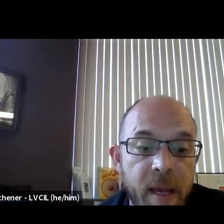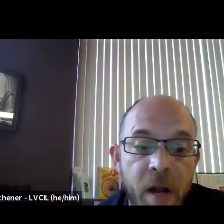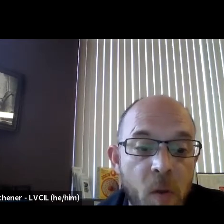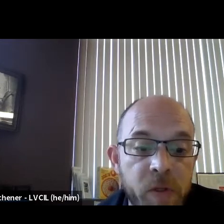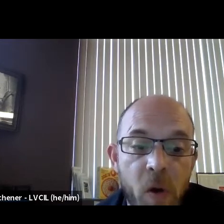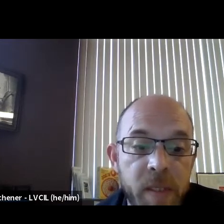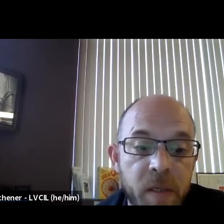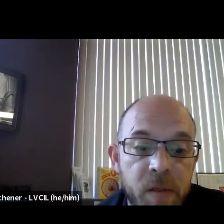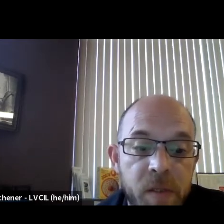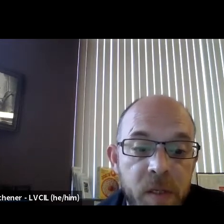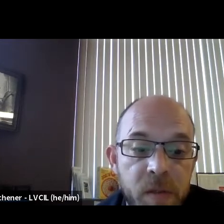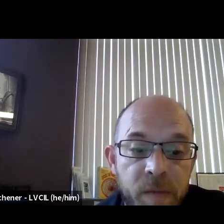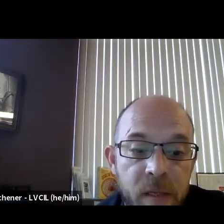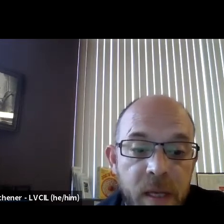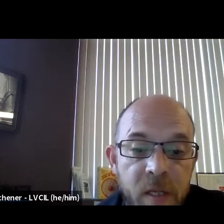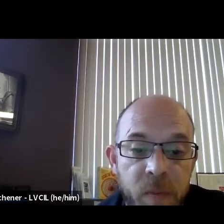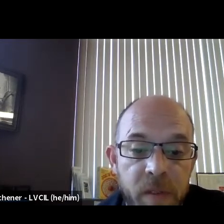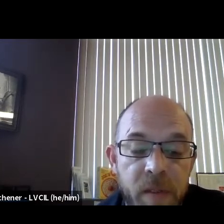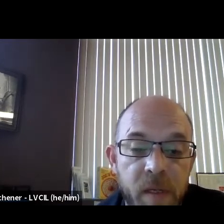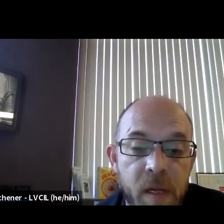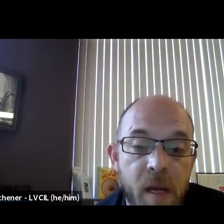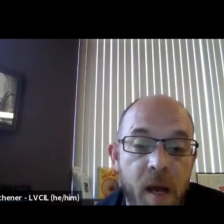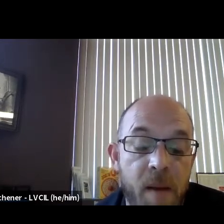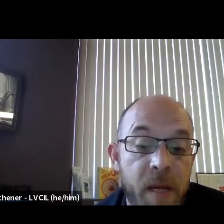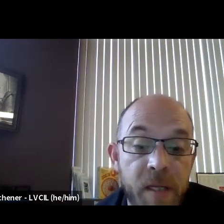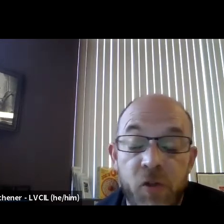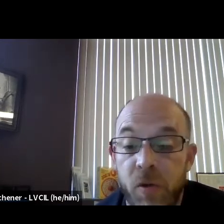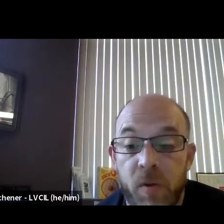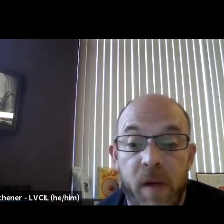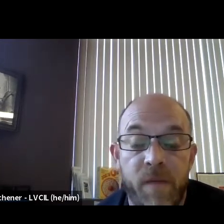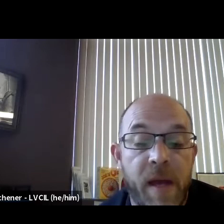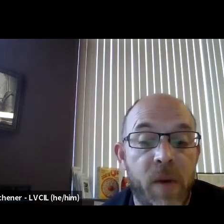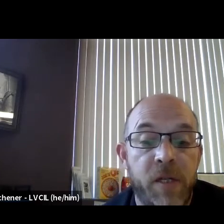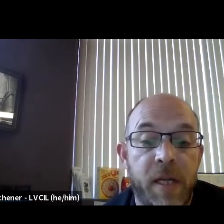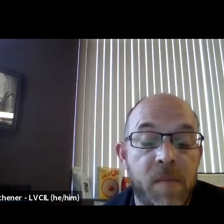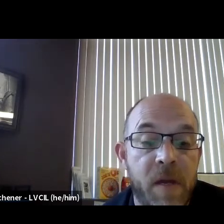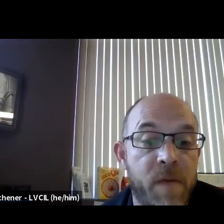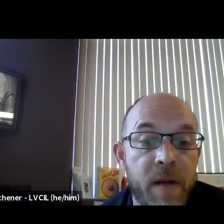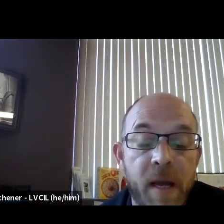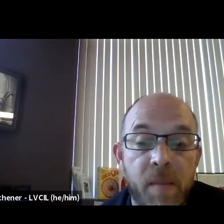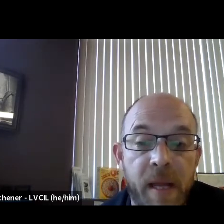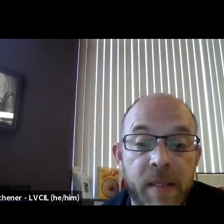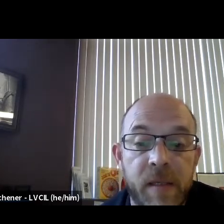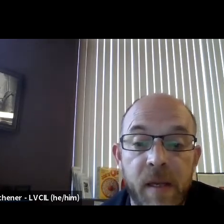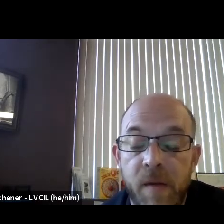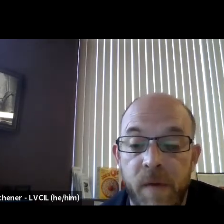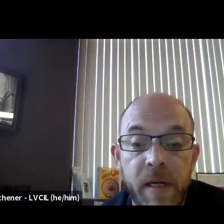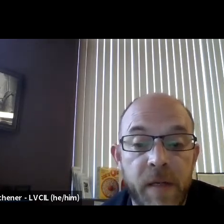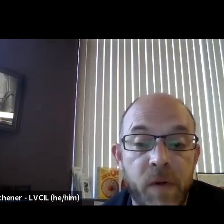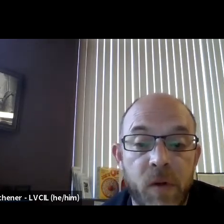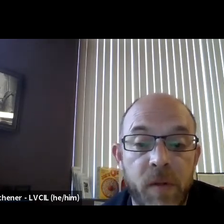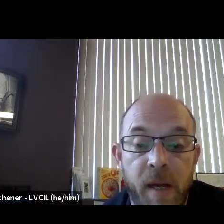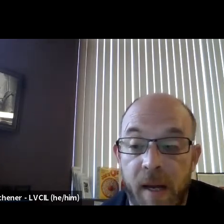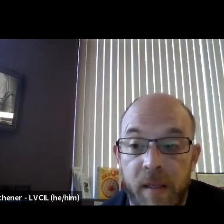way, and almost always includes the use of outside experts. It is true, evaluation can be very complex,